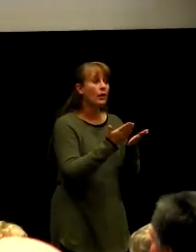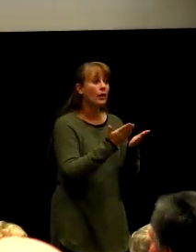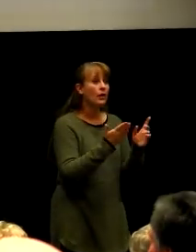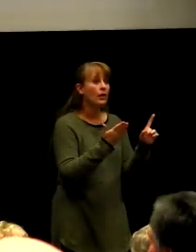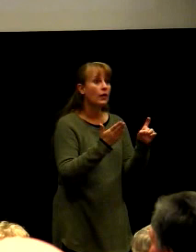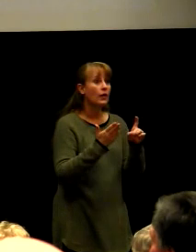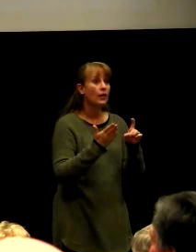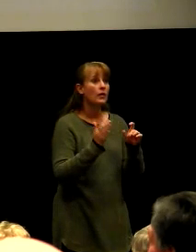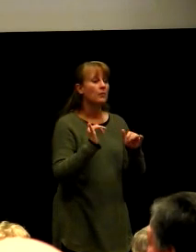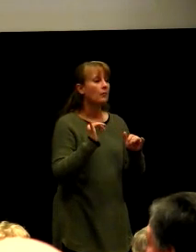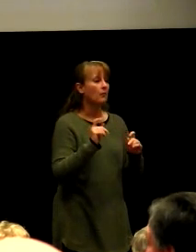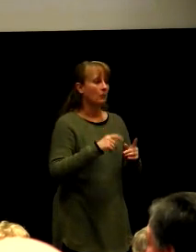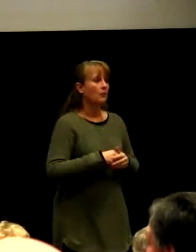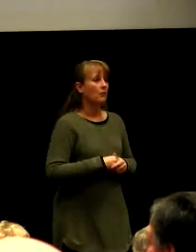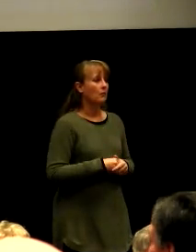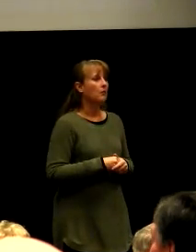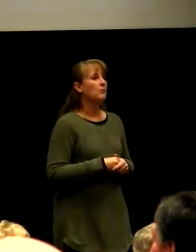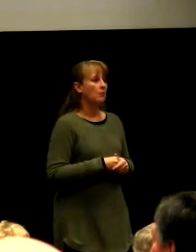Okay.